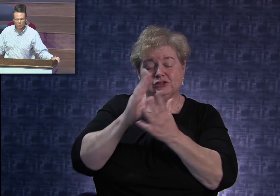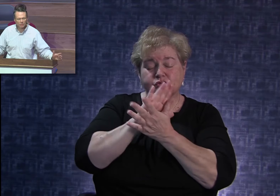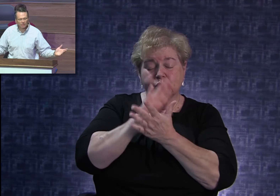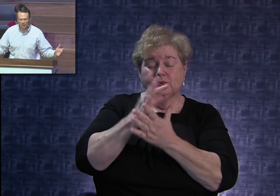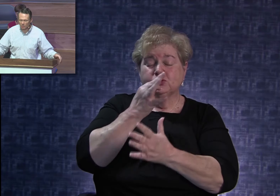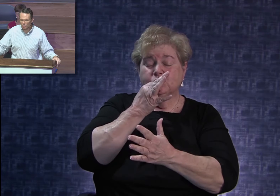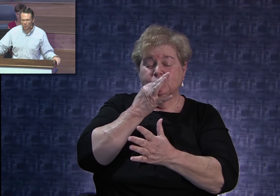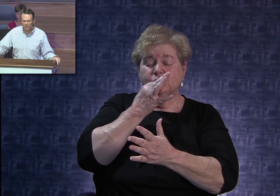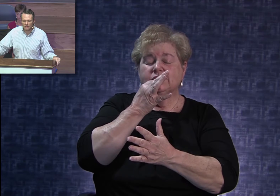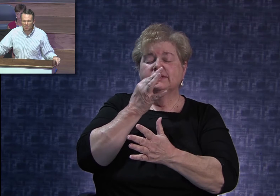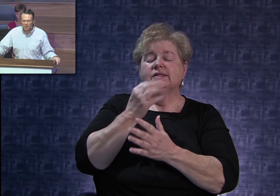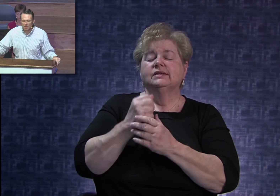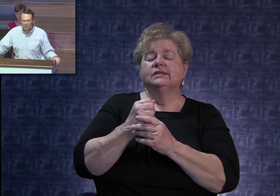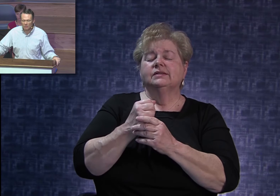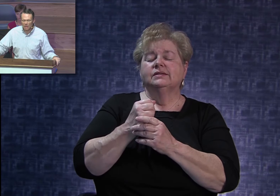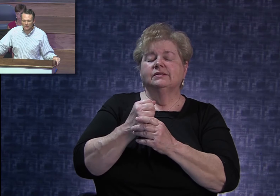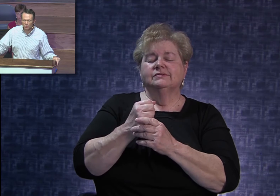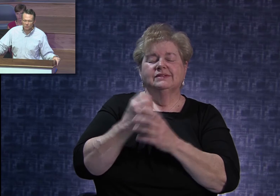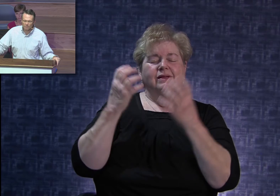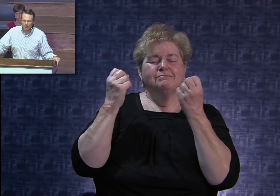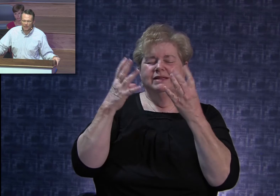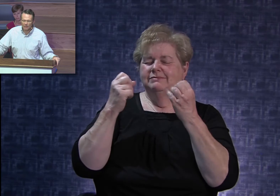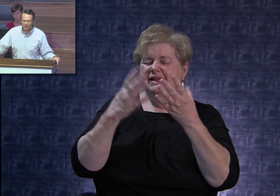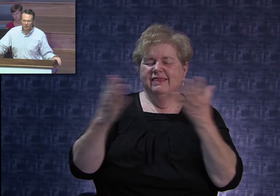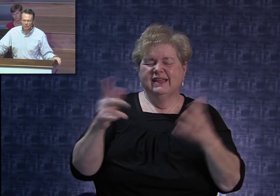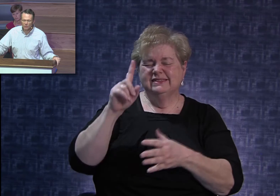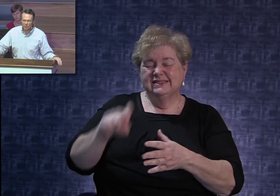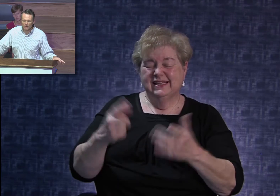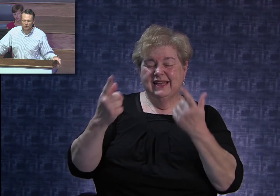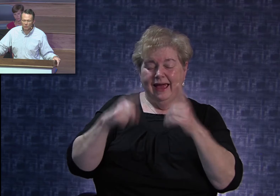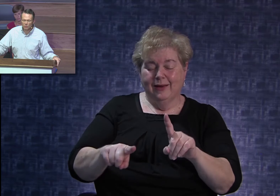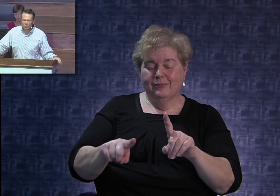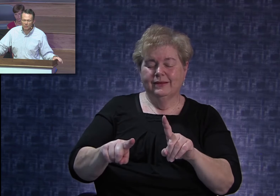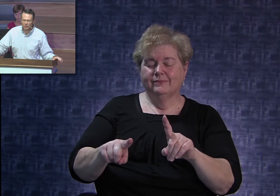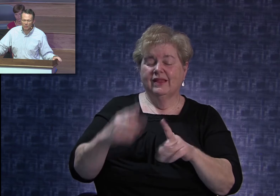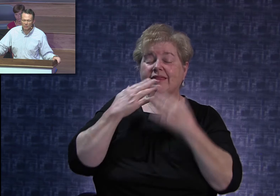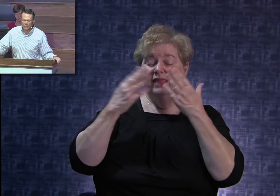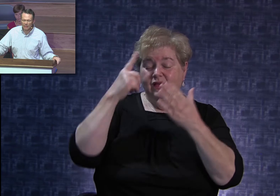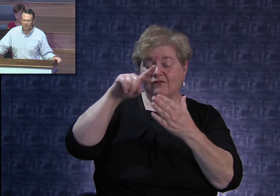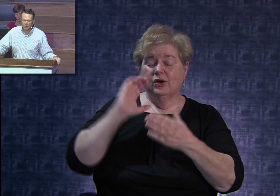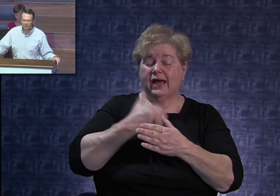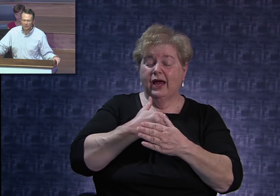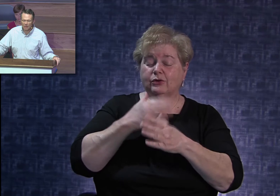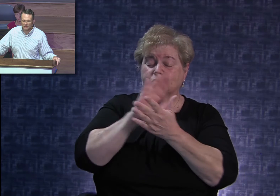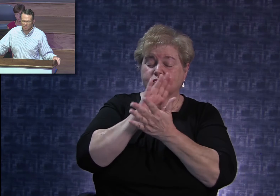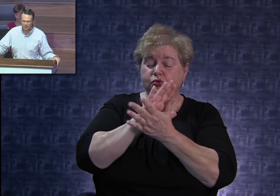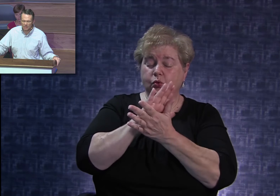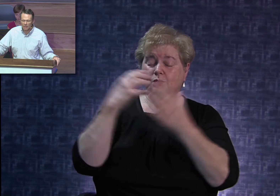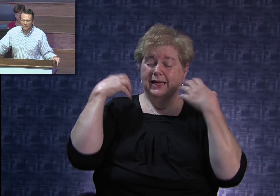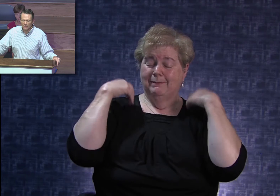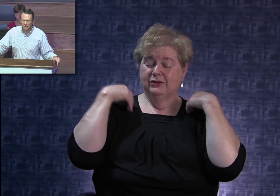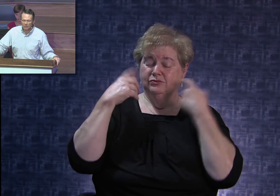school year in just a couple short weeks. There's a lot to do, and I thank you so much for our school administration that have been giving